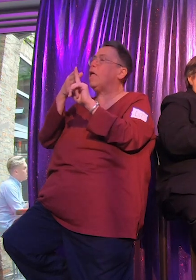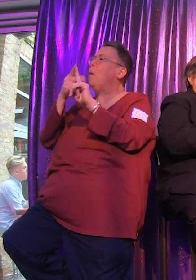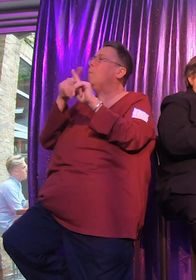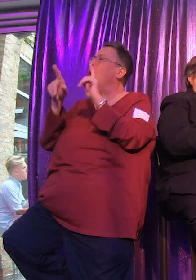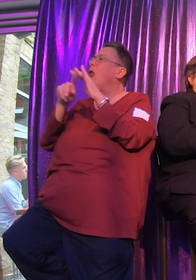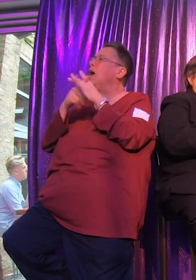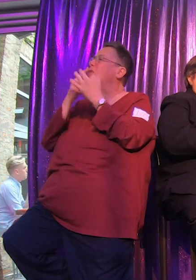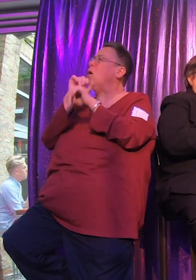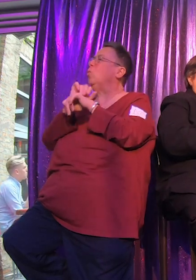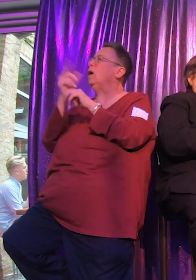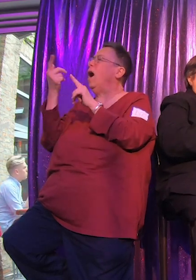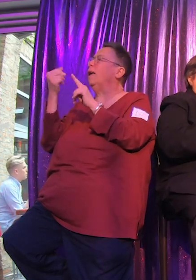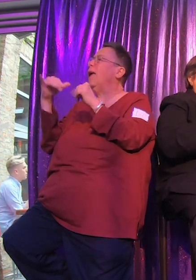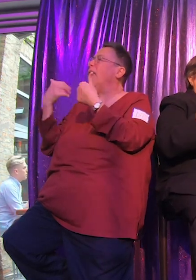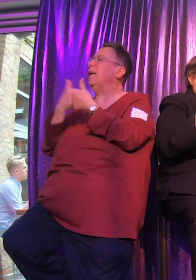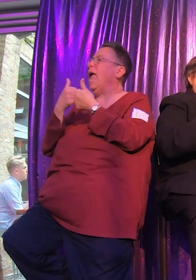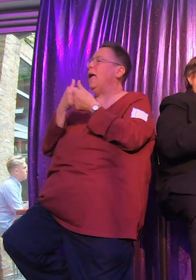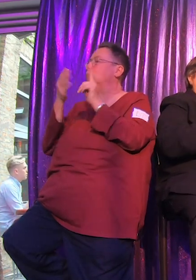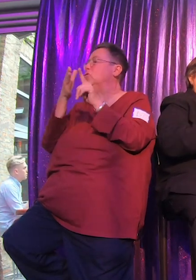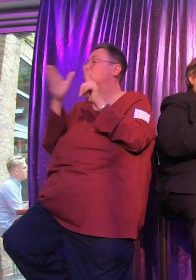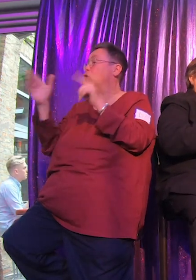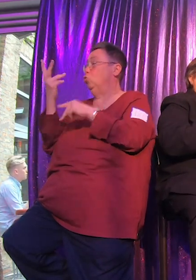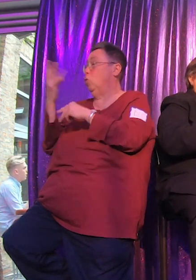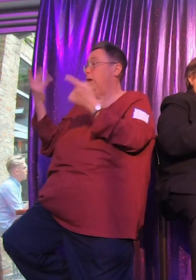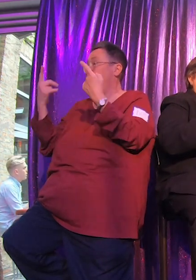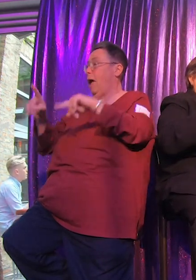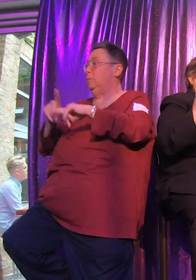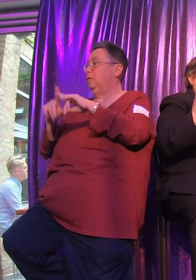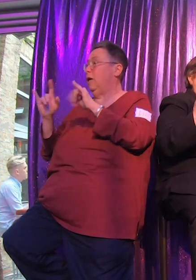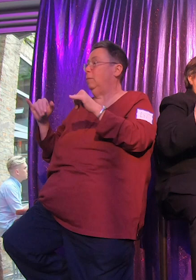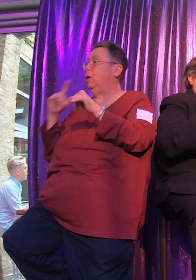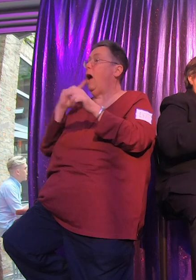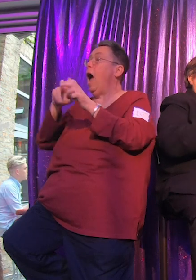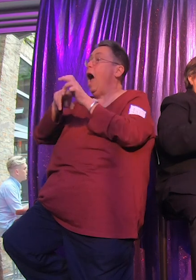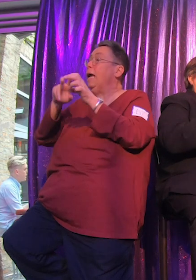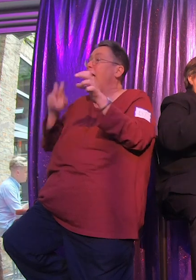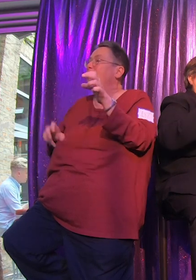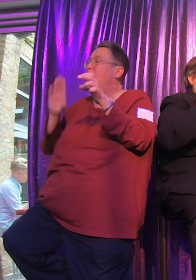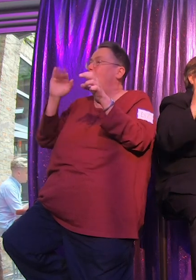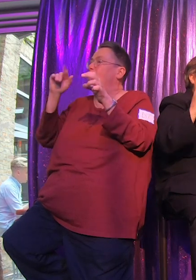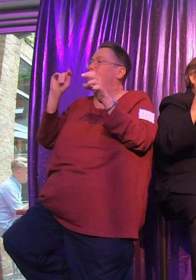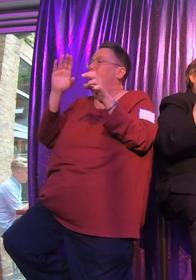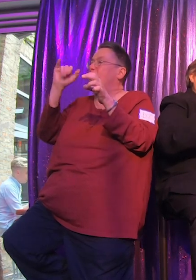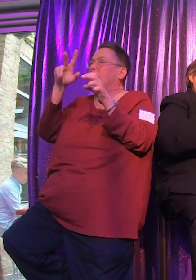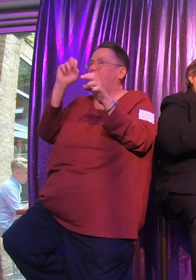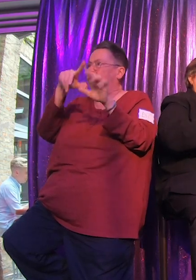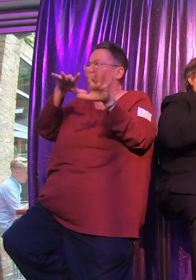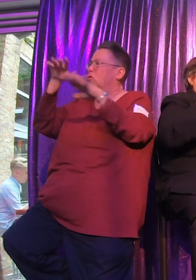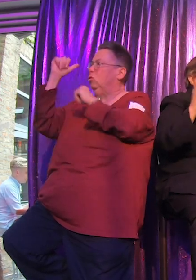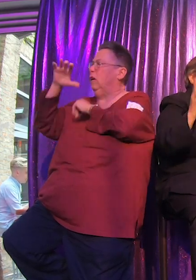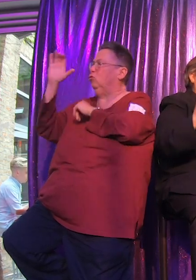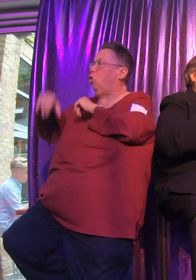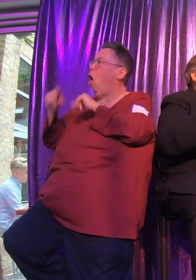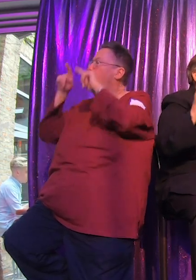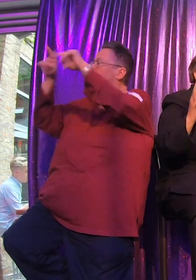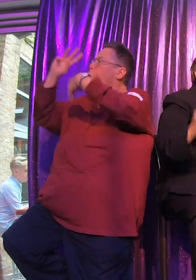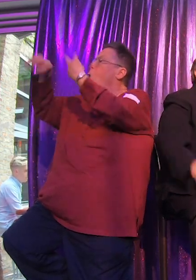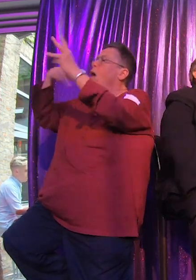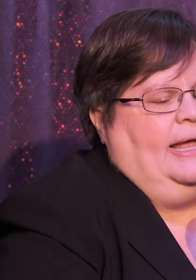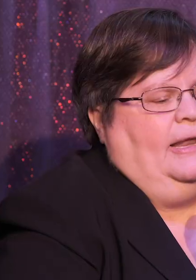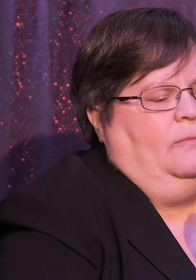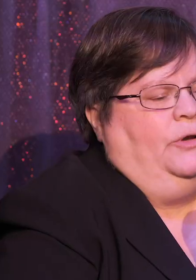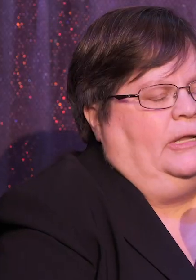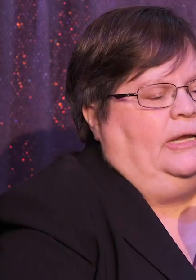on the gay games, two things happened. One is I got out of my bat cave and had to leave the city and go around the world and do